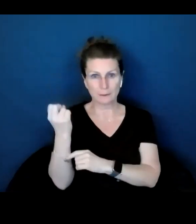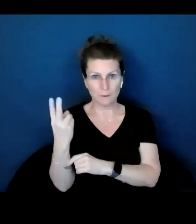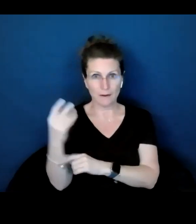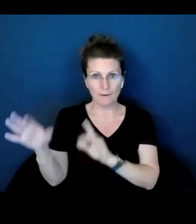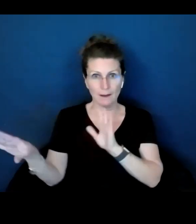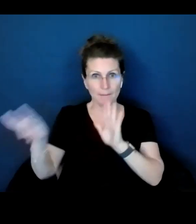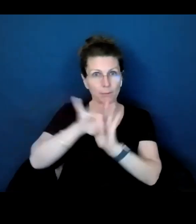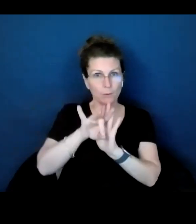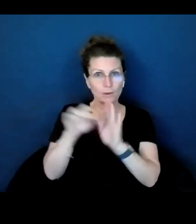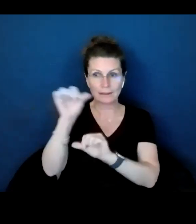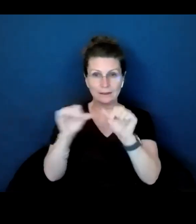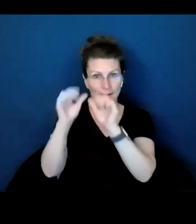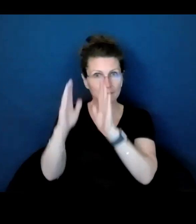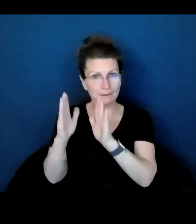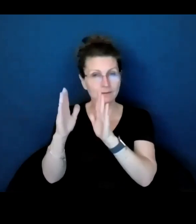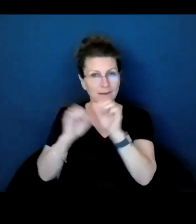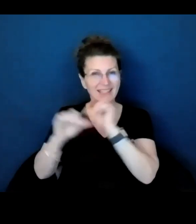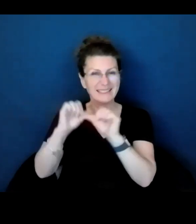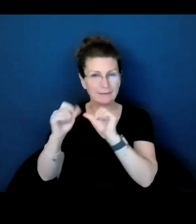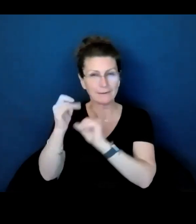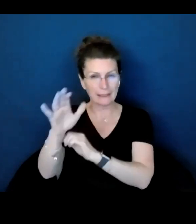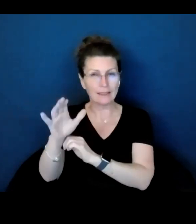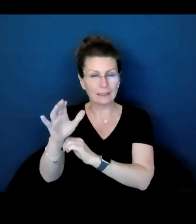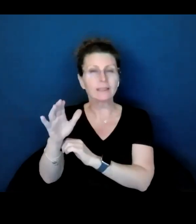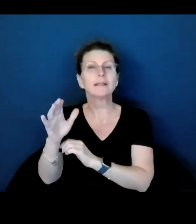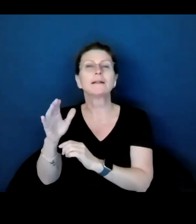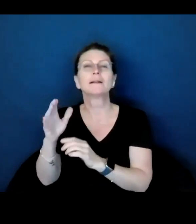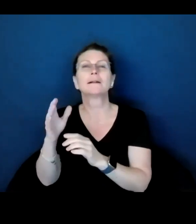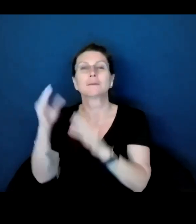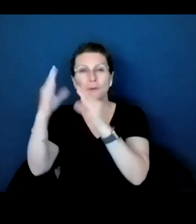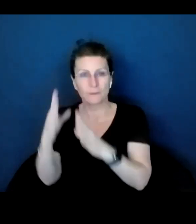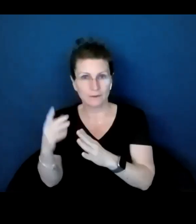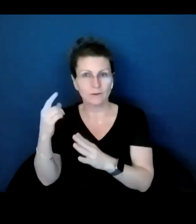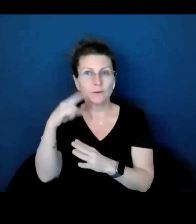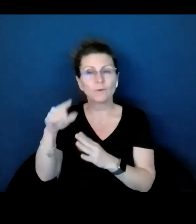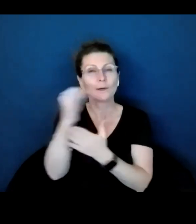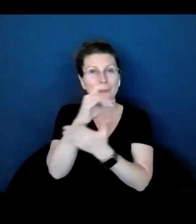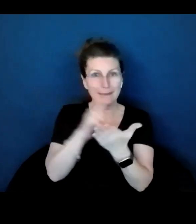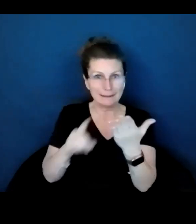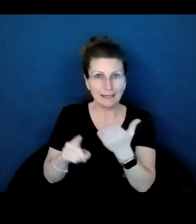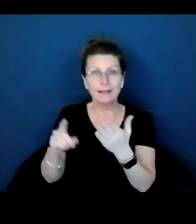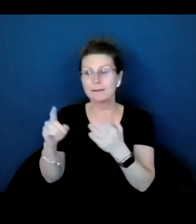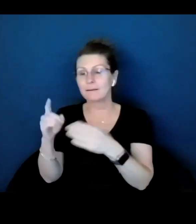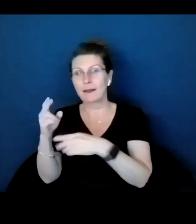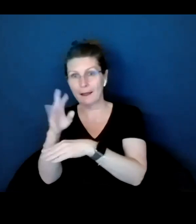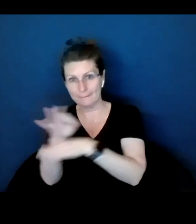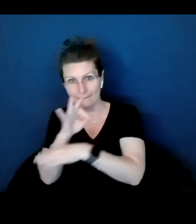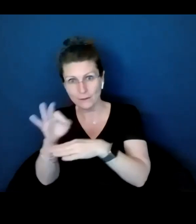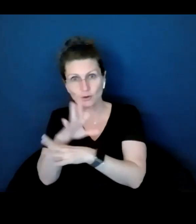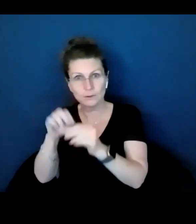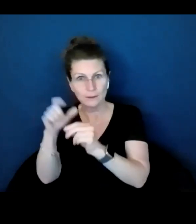appointed Scientific Director of the Gnosis, Innovation Design and Consumption Laboratory, a